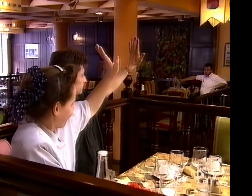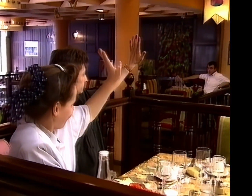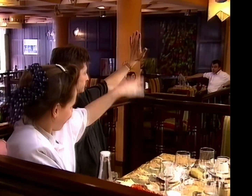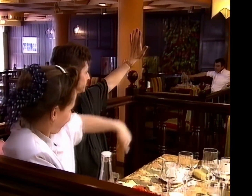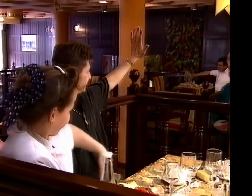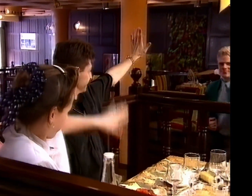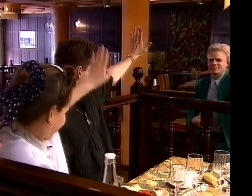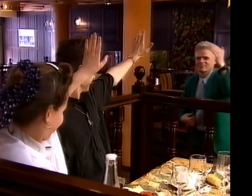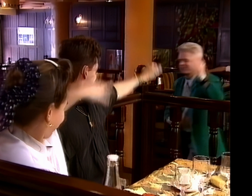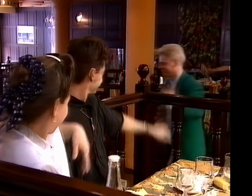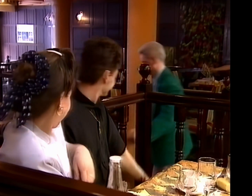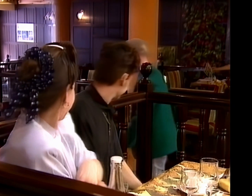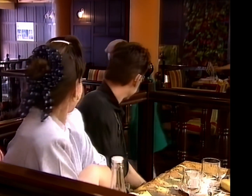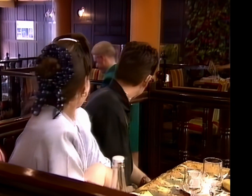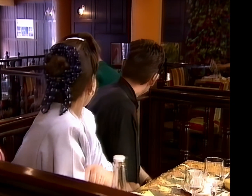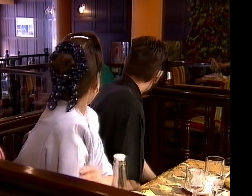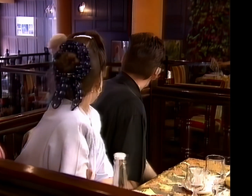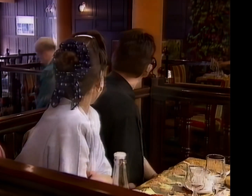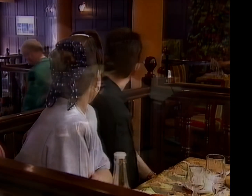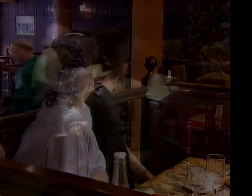Bye. Bye-bye.